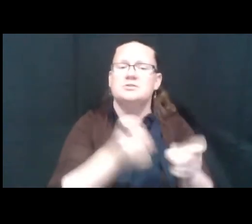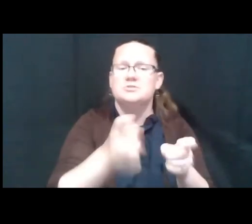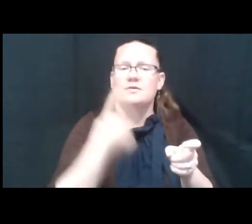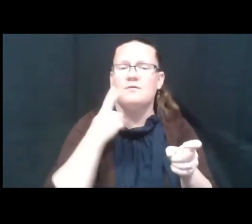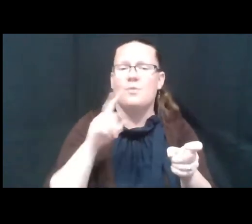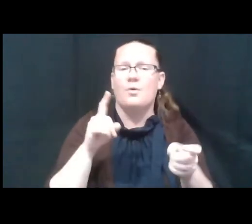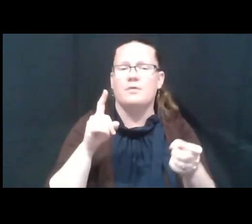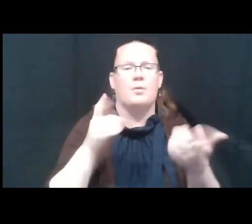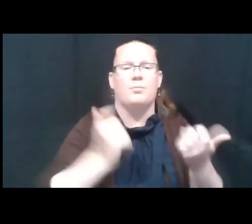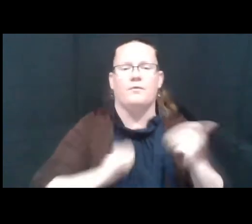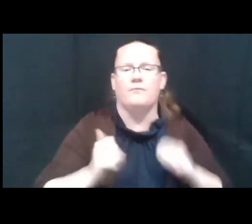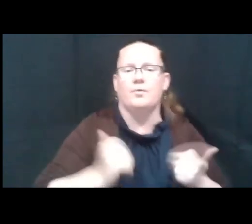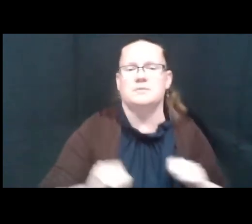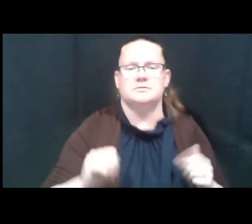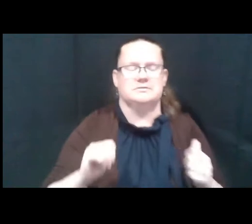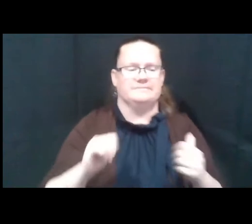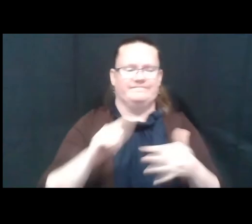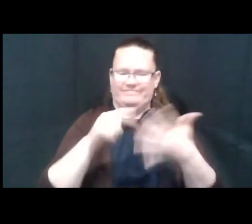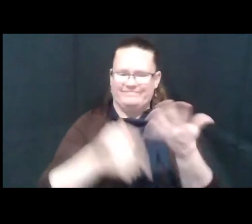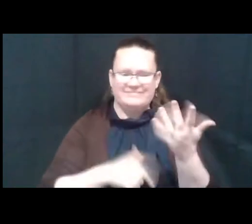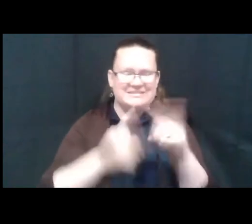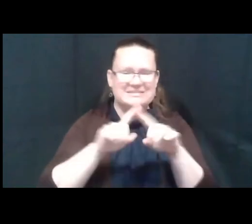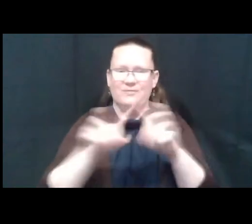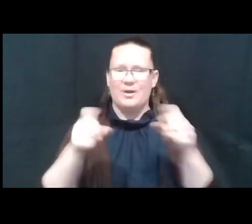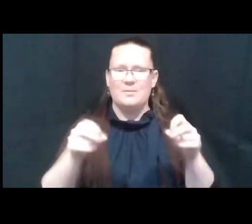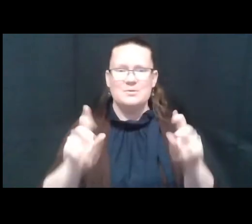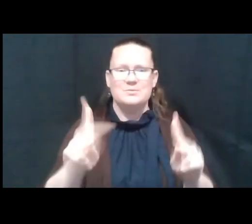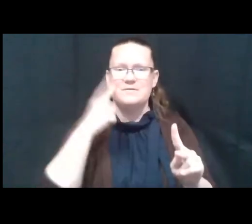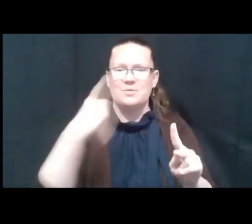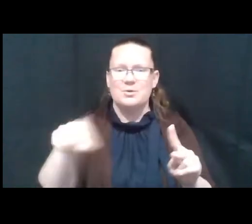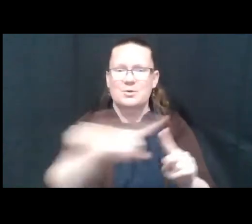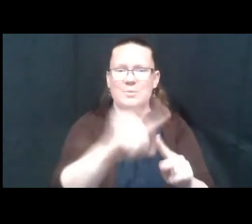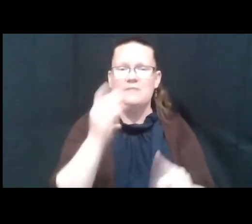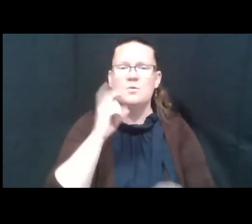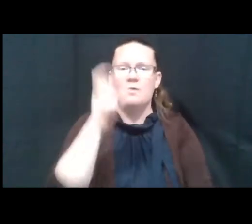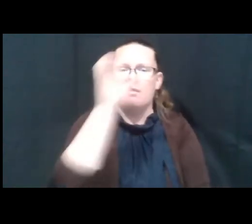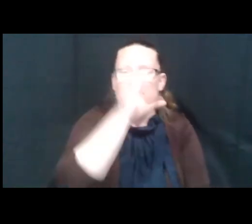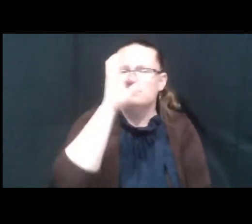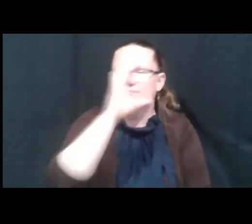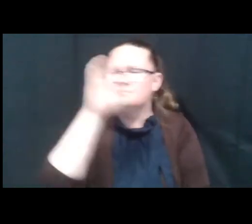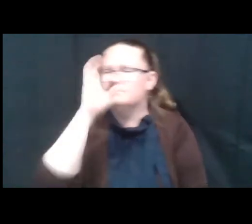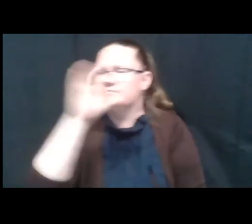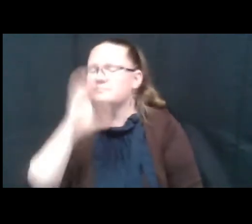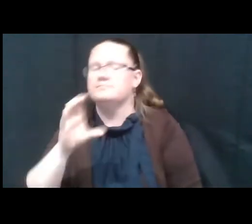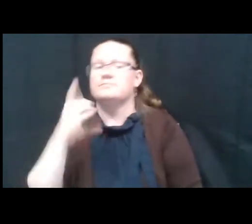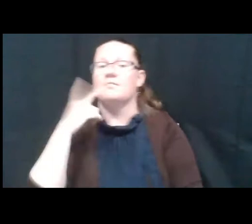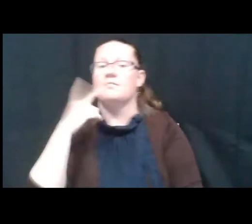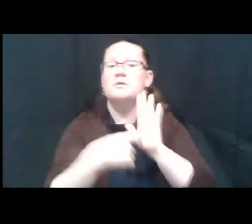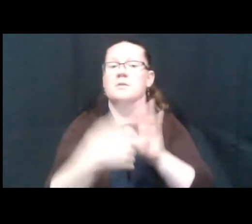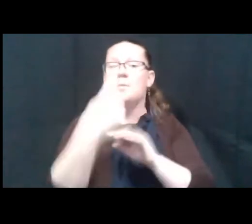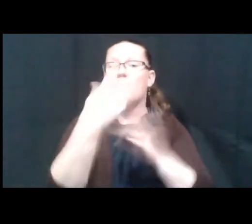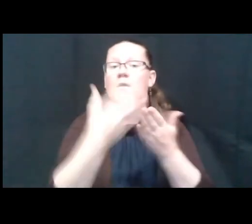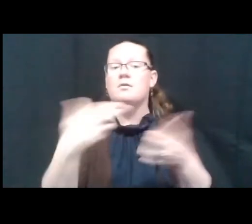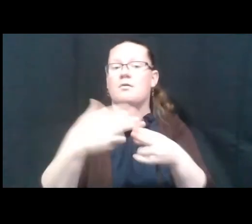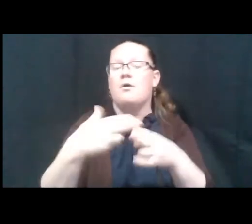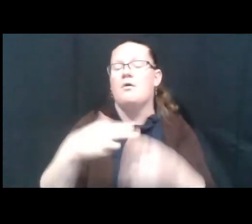performance. There are lots of different opportunities out there if you start to explore. For example, there's a website called Bandcamp where many of